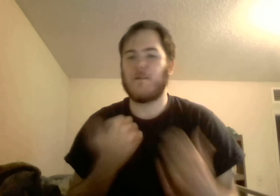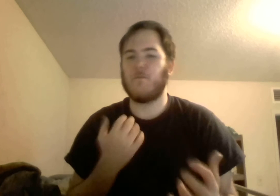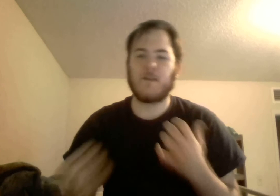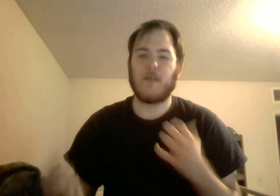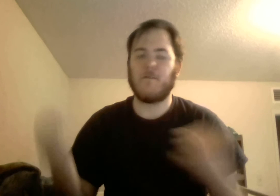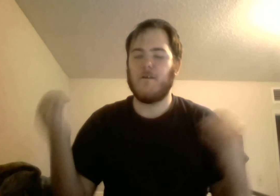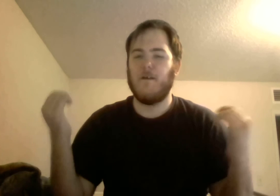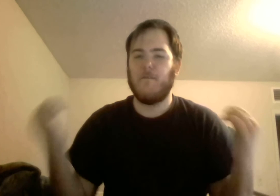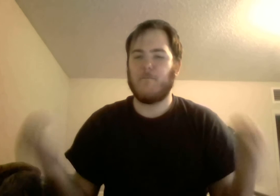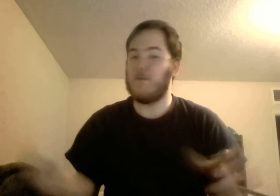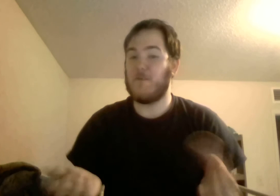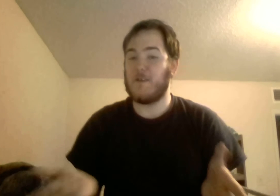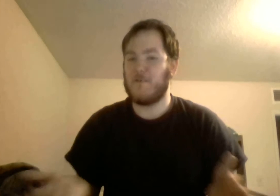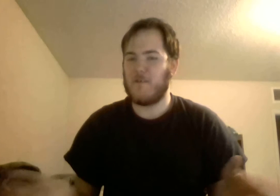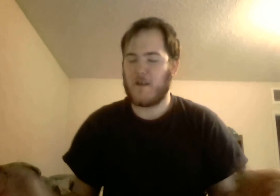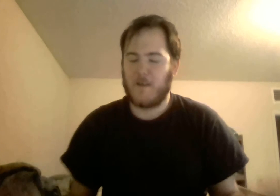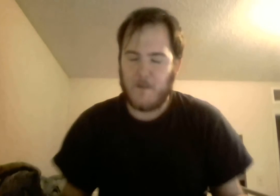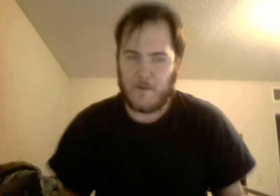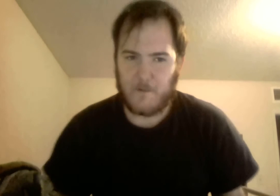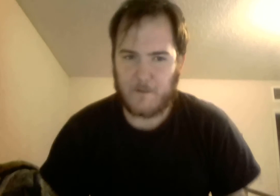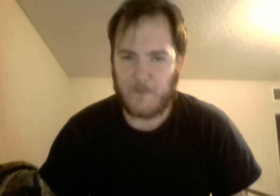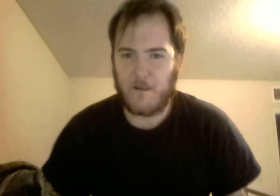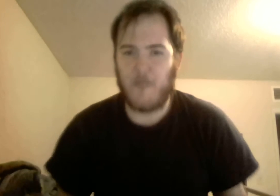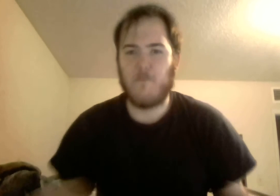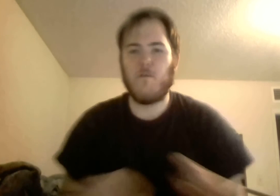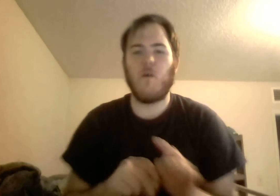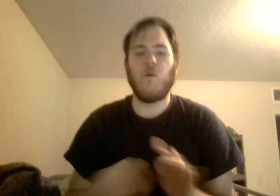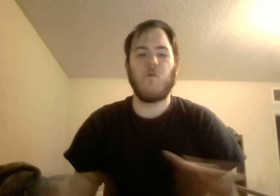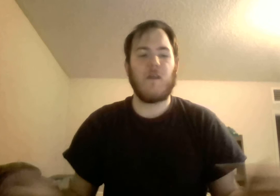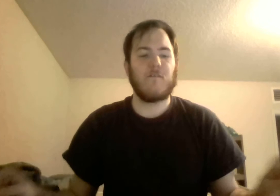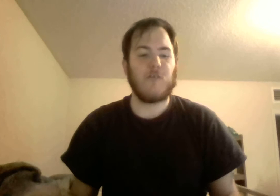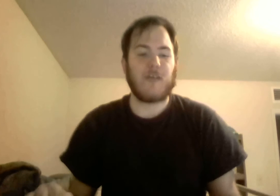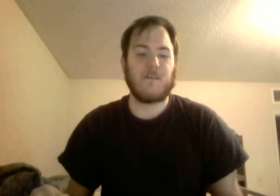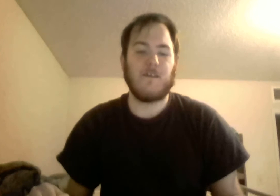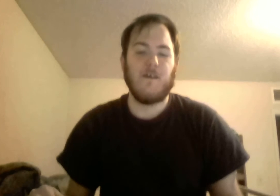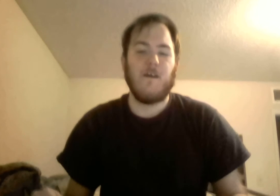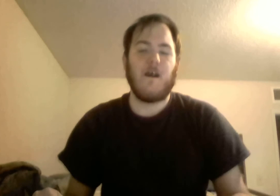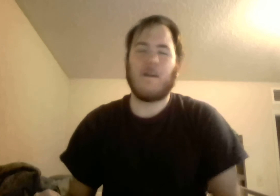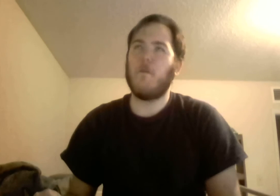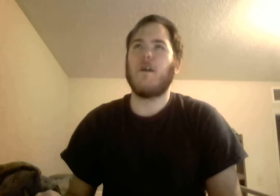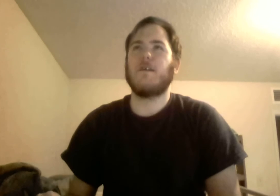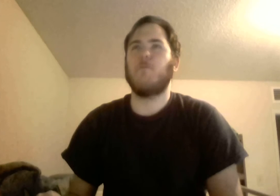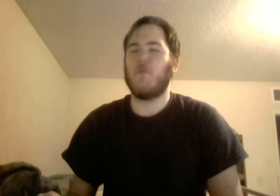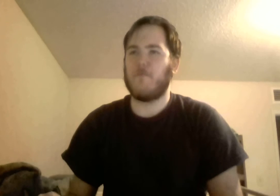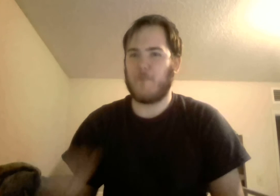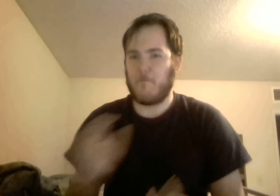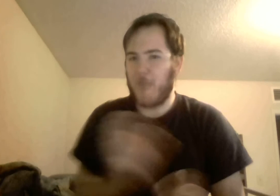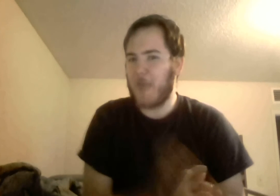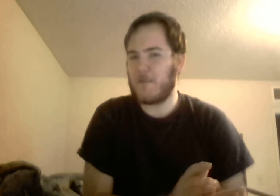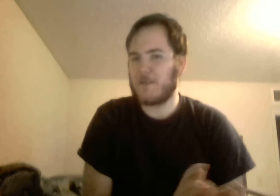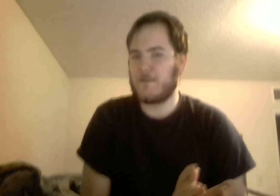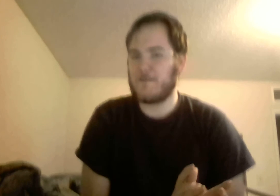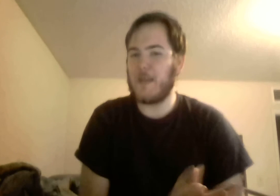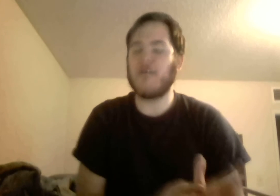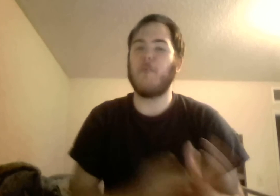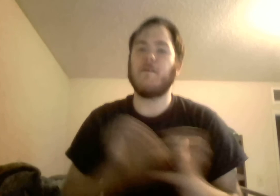similar scale, you just need T-Rex. Yeah, but there's no way you can do that. And I could probably like four things. The map, it ended up being the